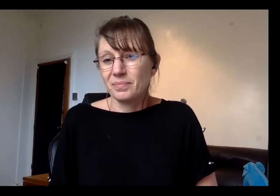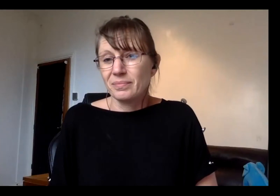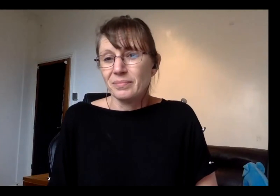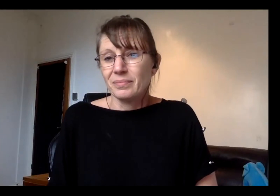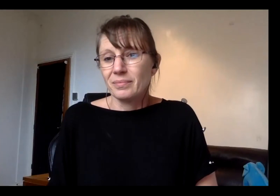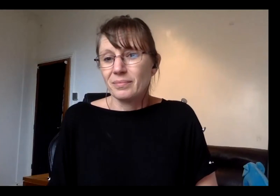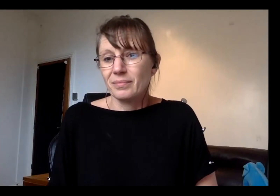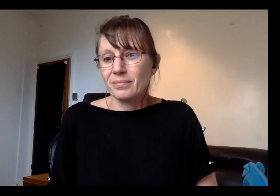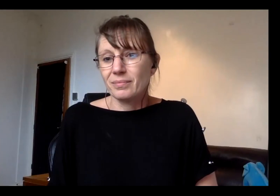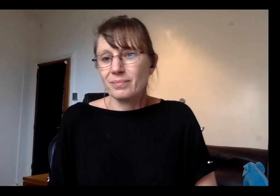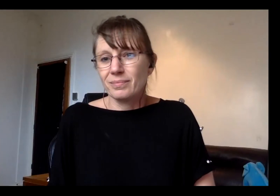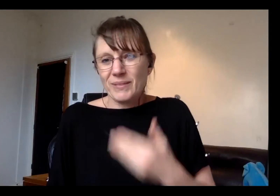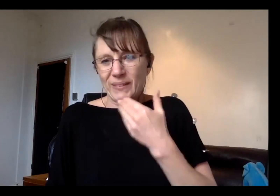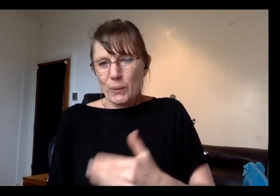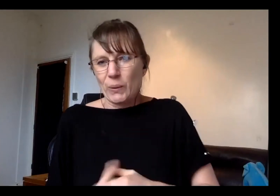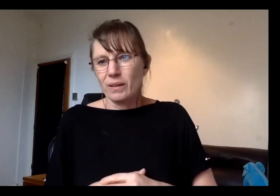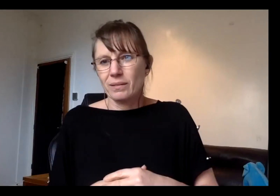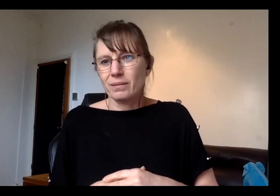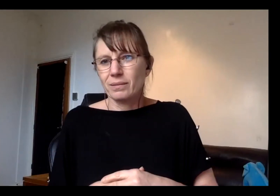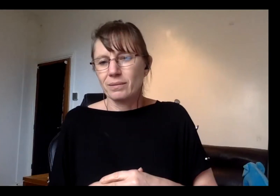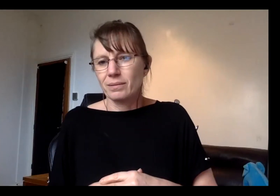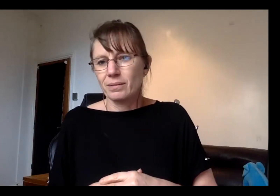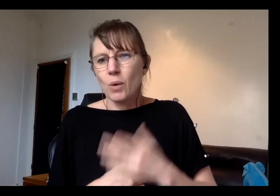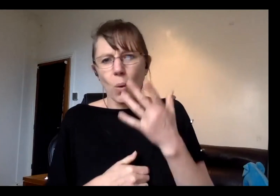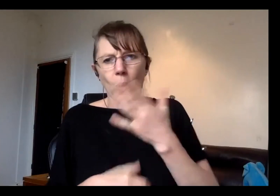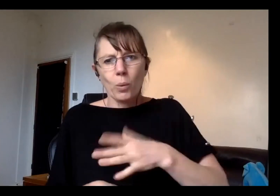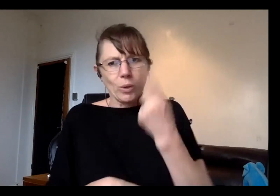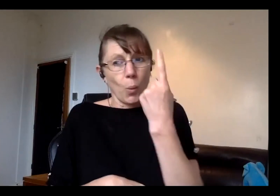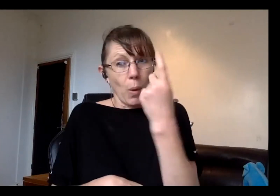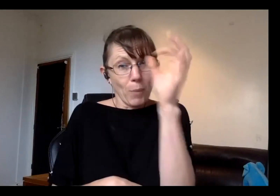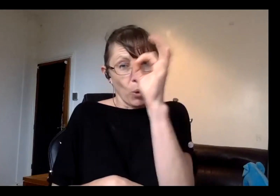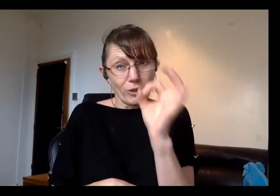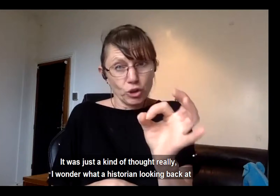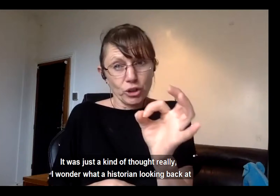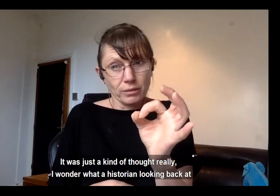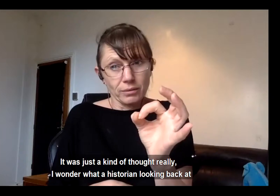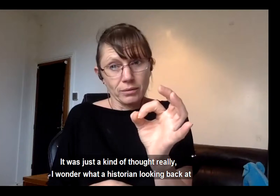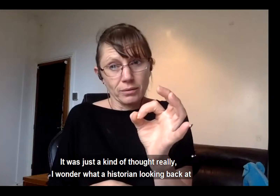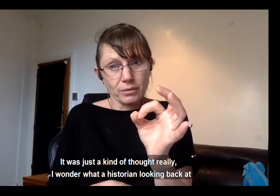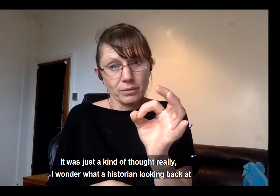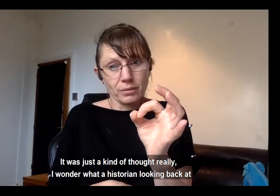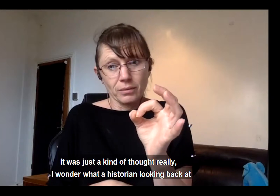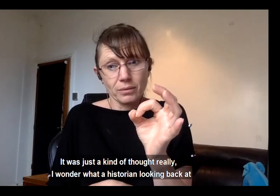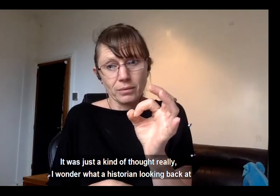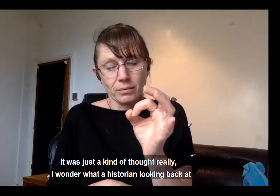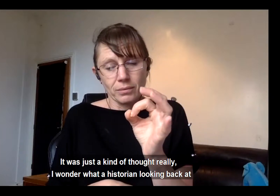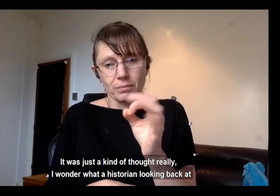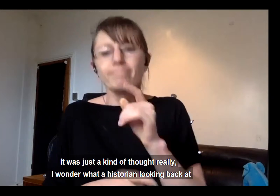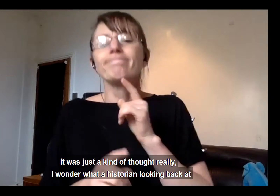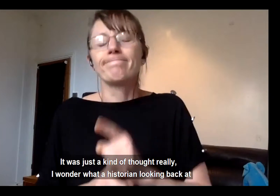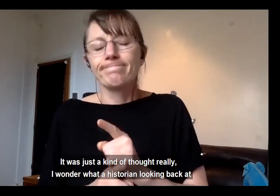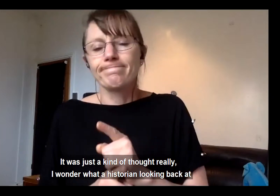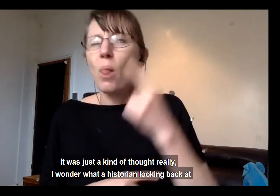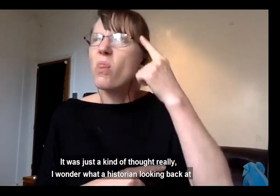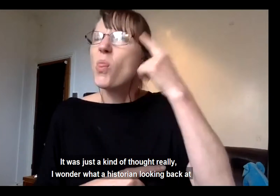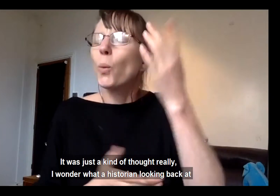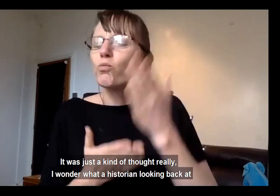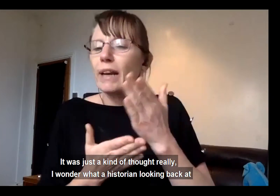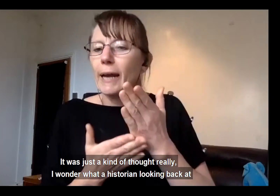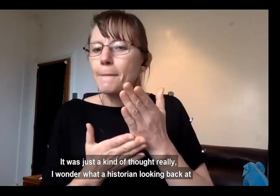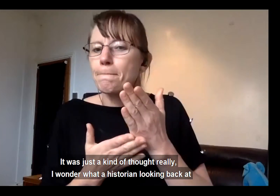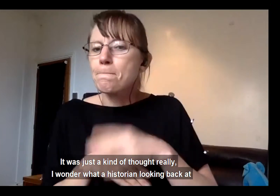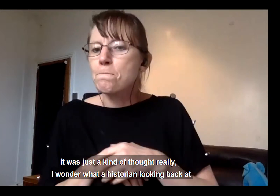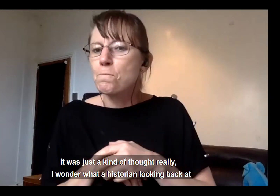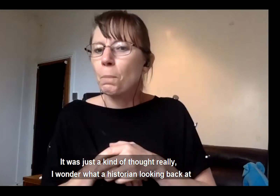Nice, thank you. Tide wanted to just ask one more question, so I think it was just a kind of thought, really. It was